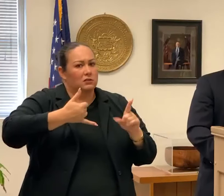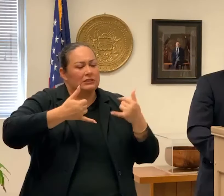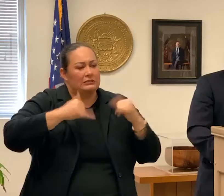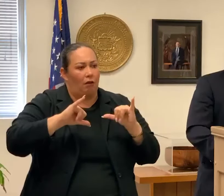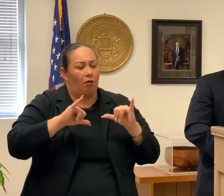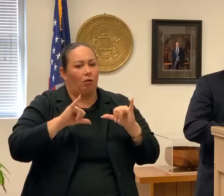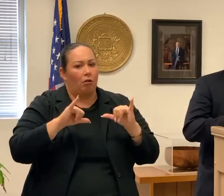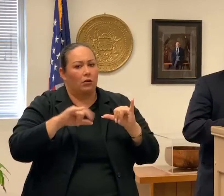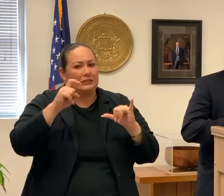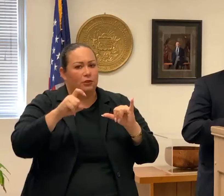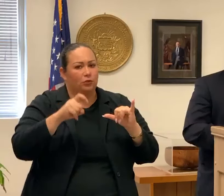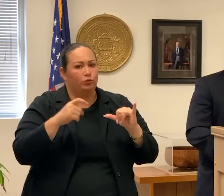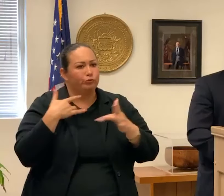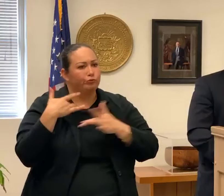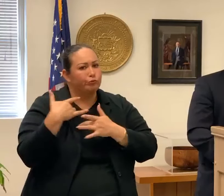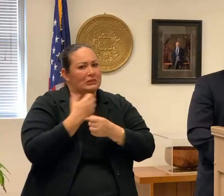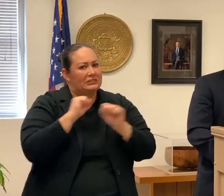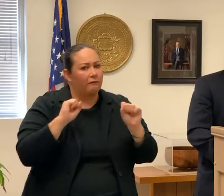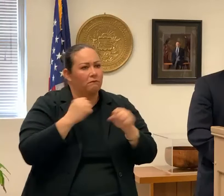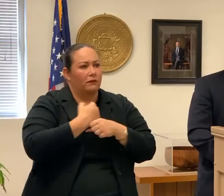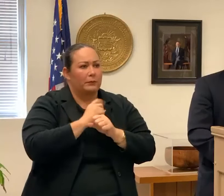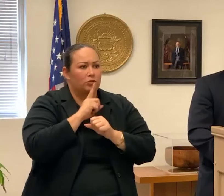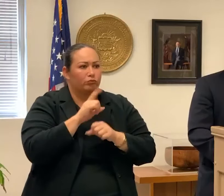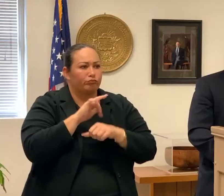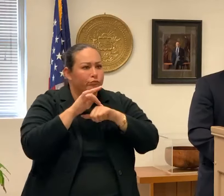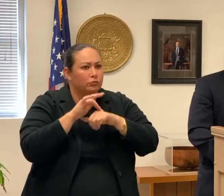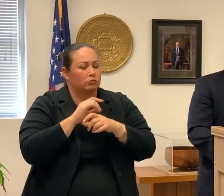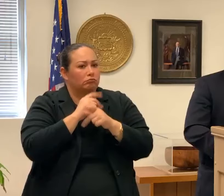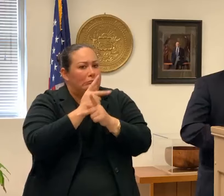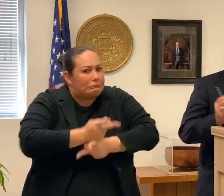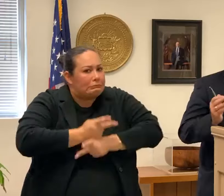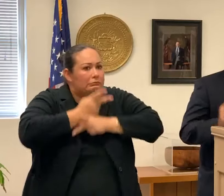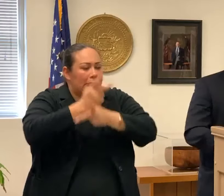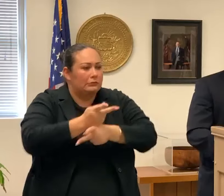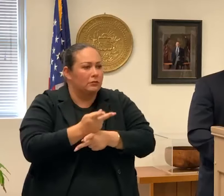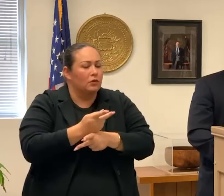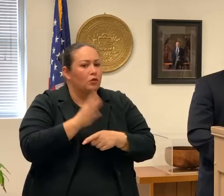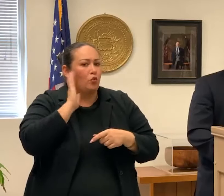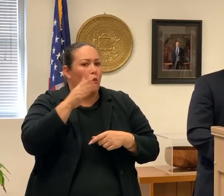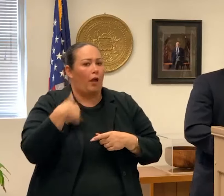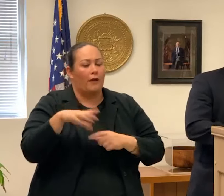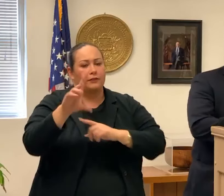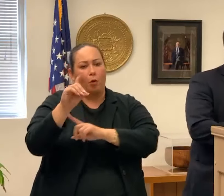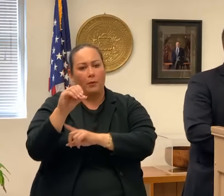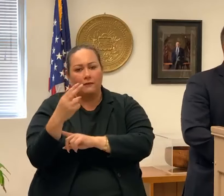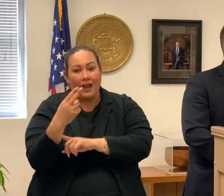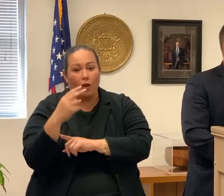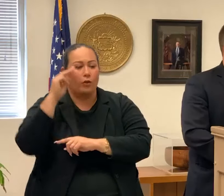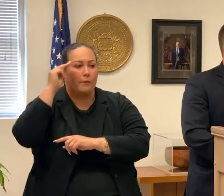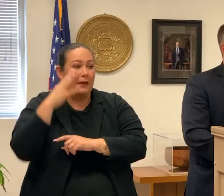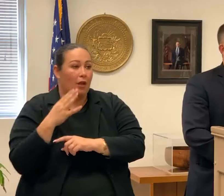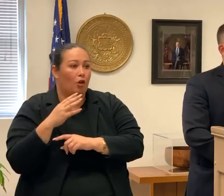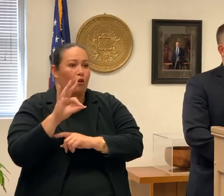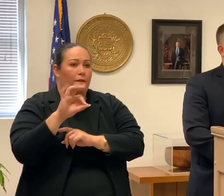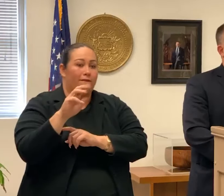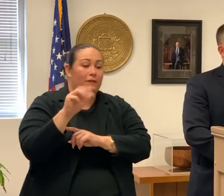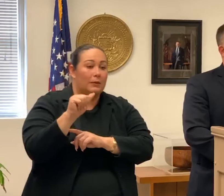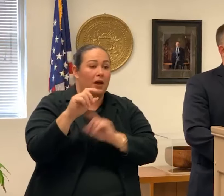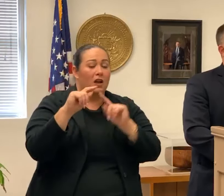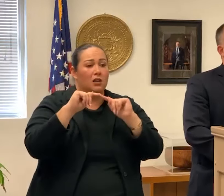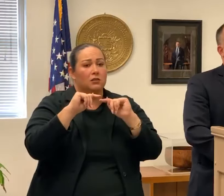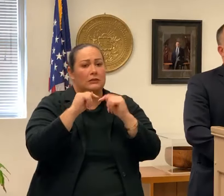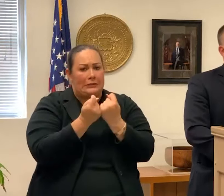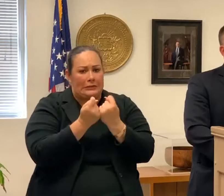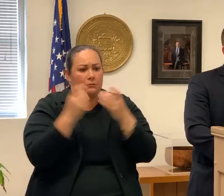so this will be a constant partnership. Our Department of Health team will be right there with the mayor's team and FEMA's team to make sure people